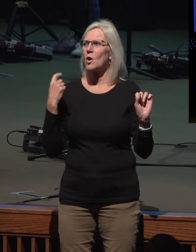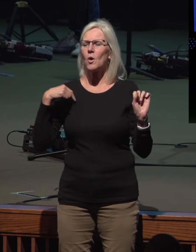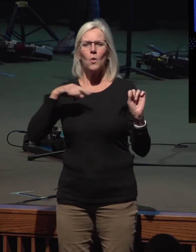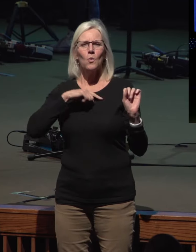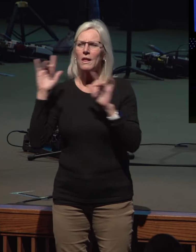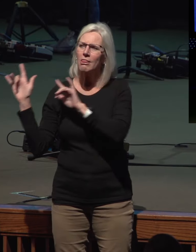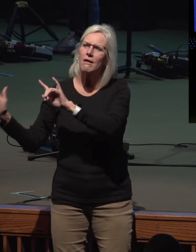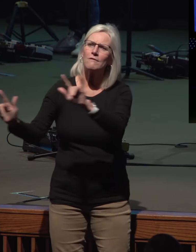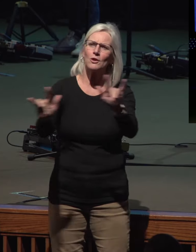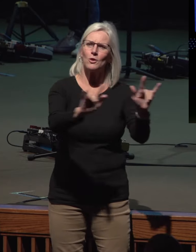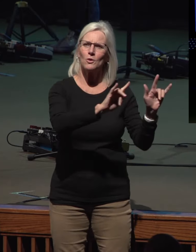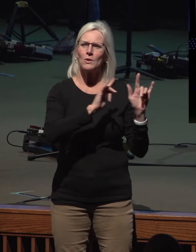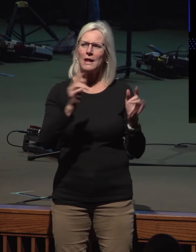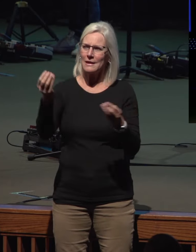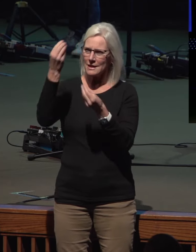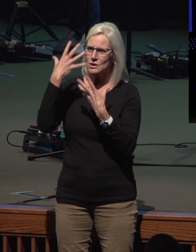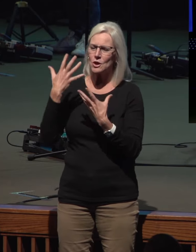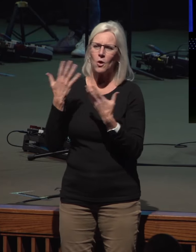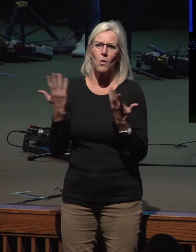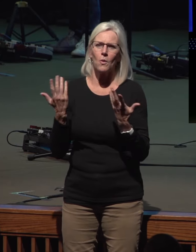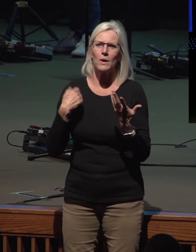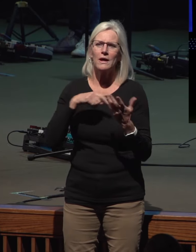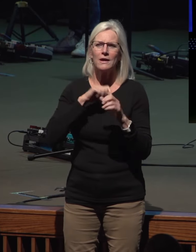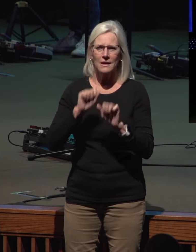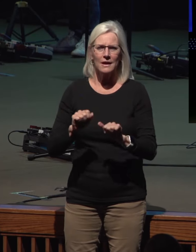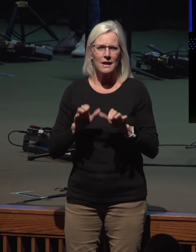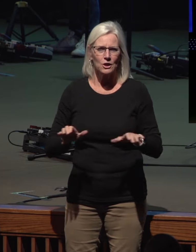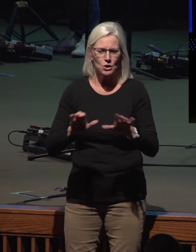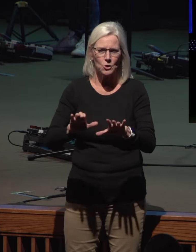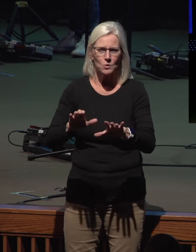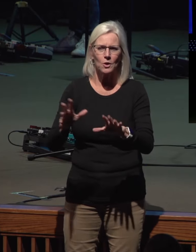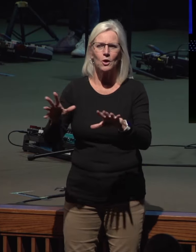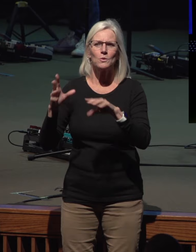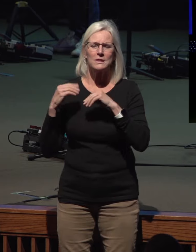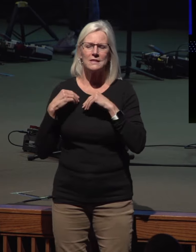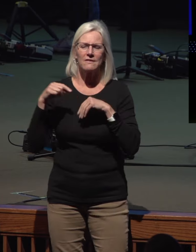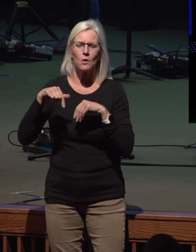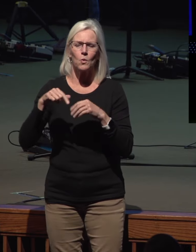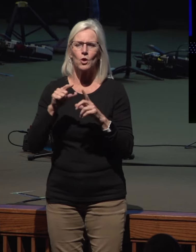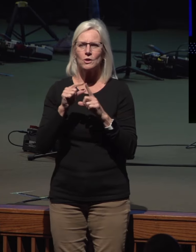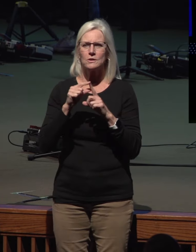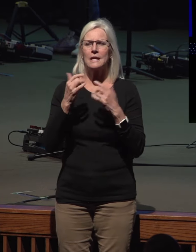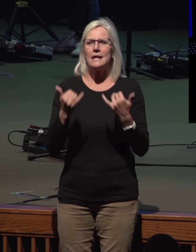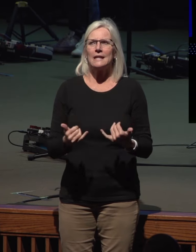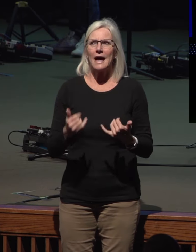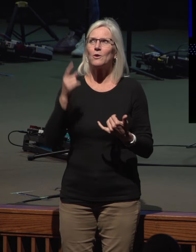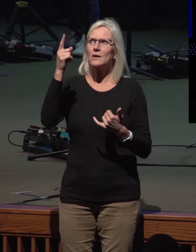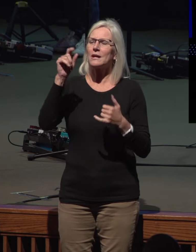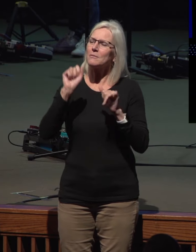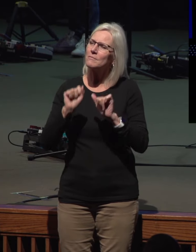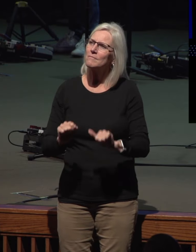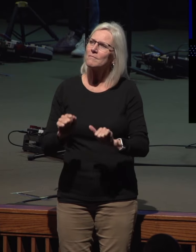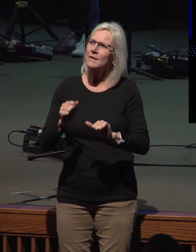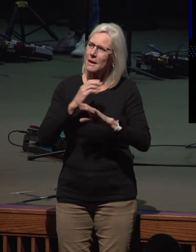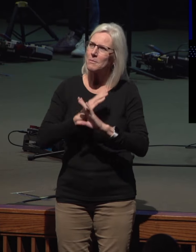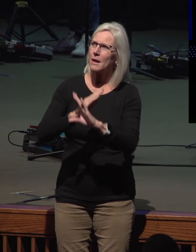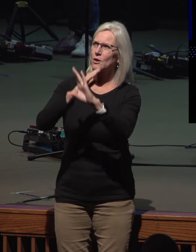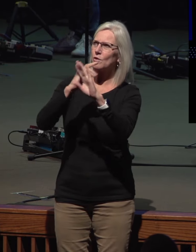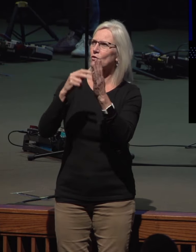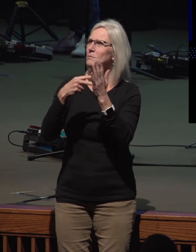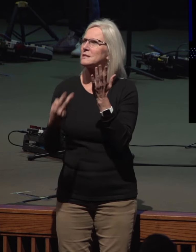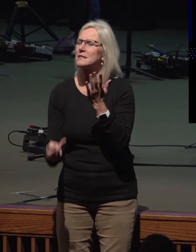anything we can do, let us know. But receive these words as you prepare to go. And now to him who was able to keep you